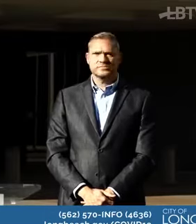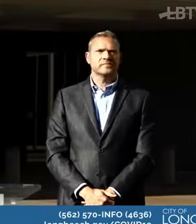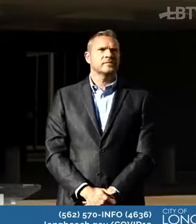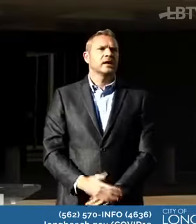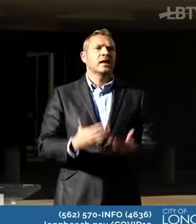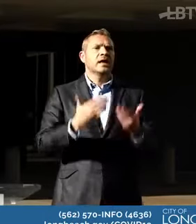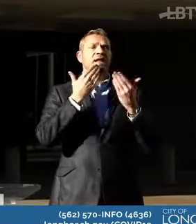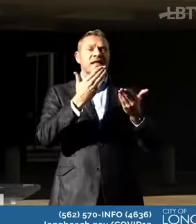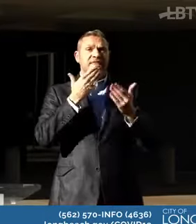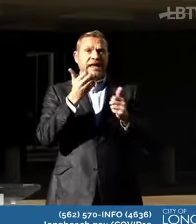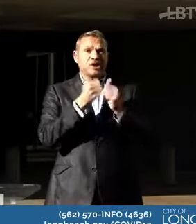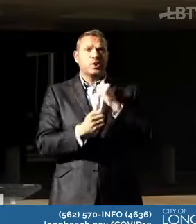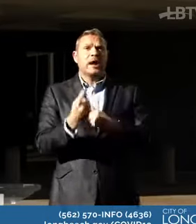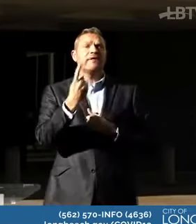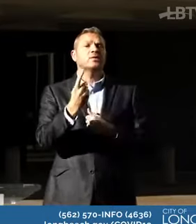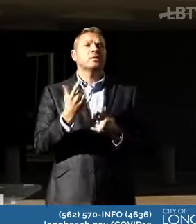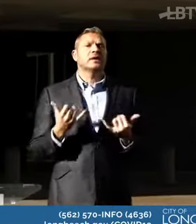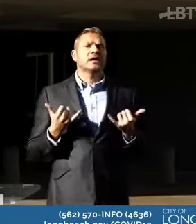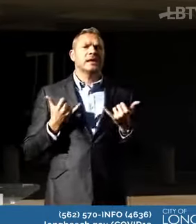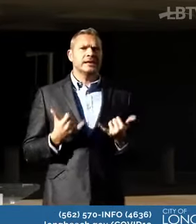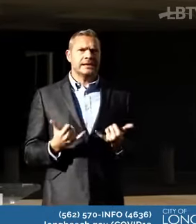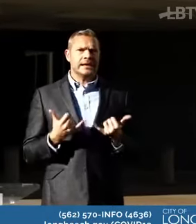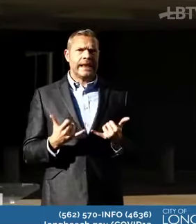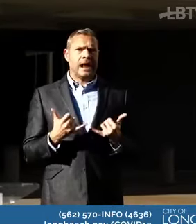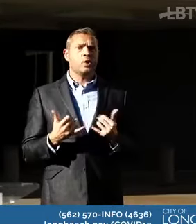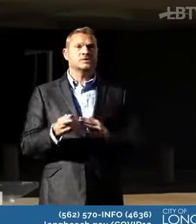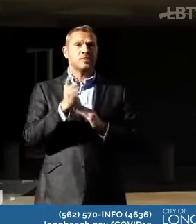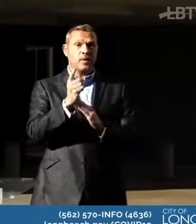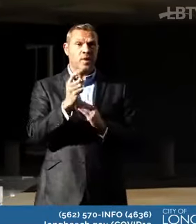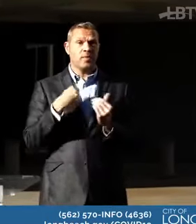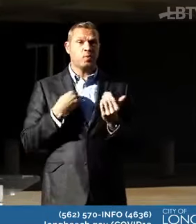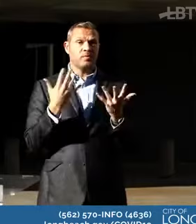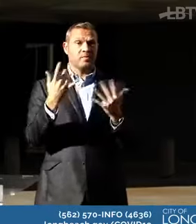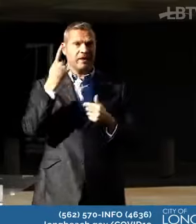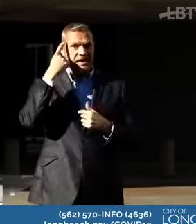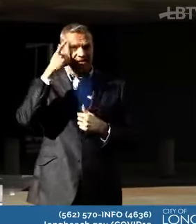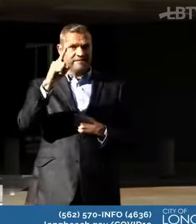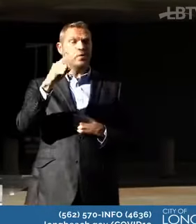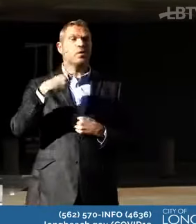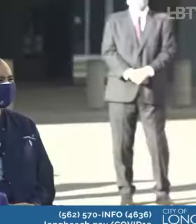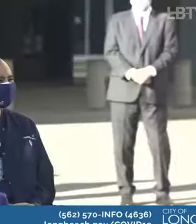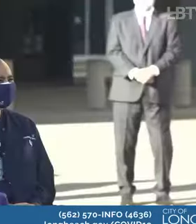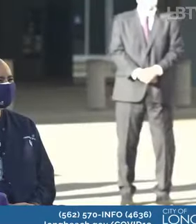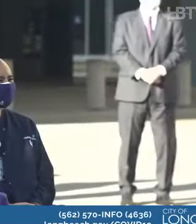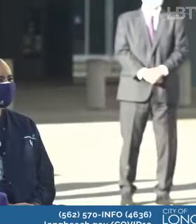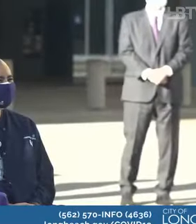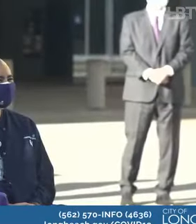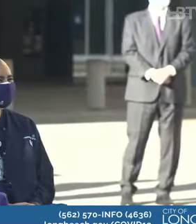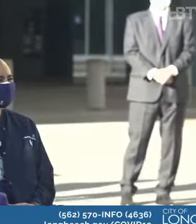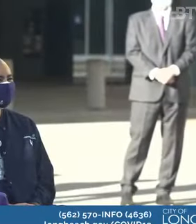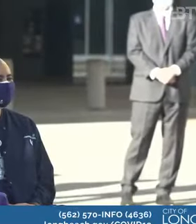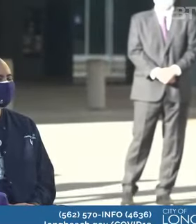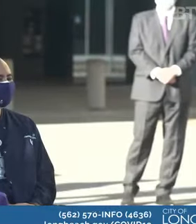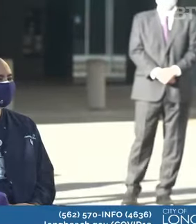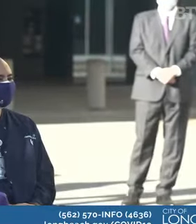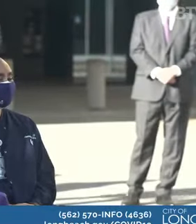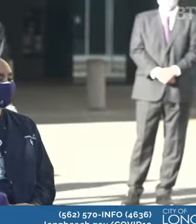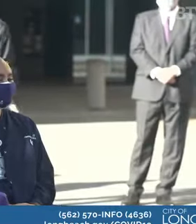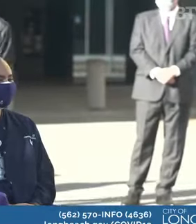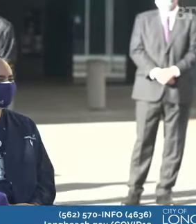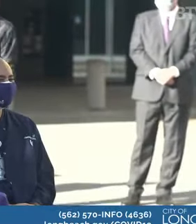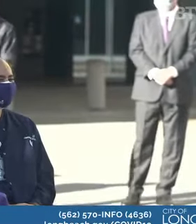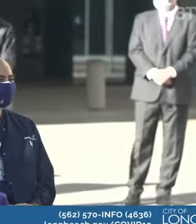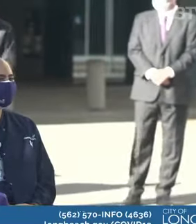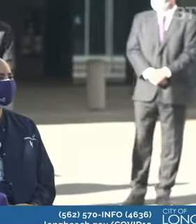Thank you, everyone. And now is the moment we've been waiting for. We are going to administer one of the first vaccines here in Long Beach.